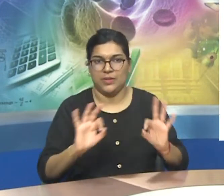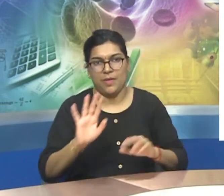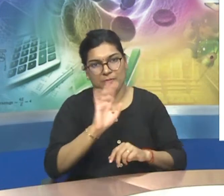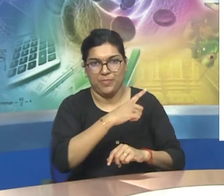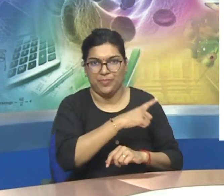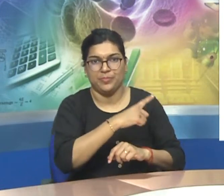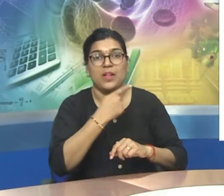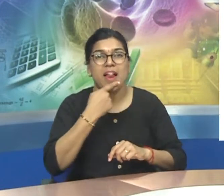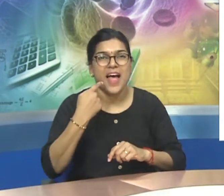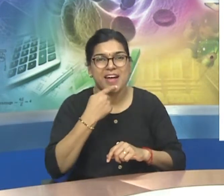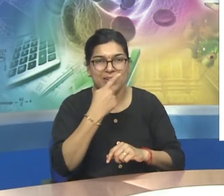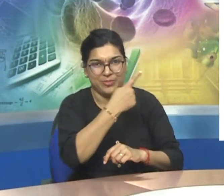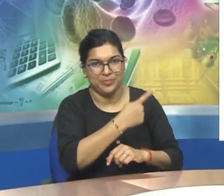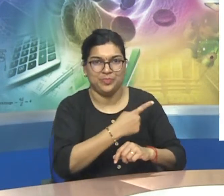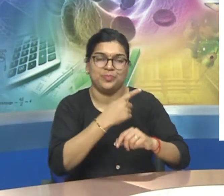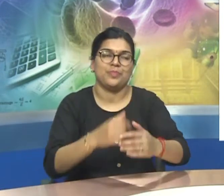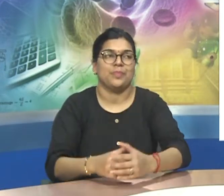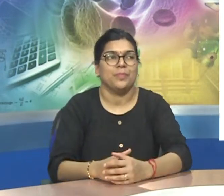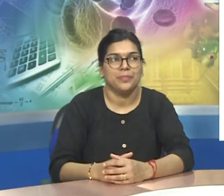So you can see the answers in red color.